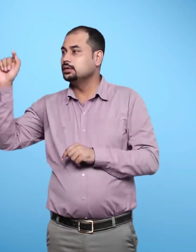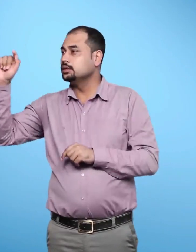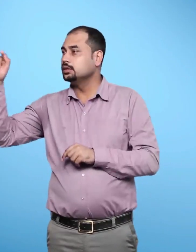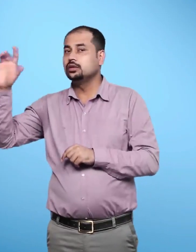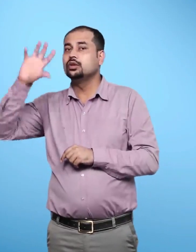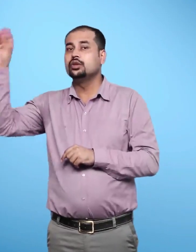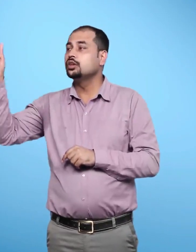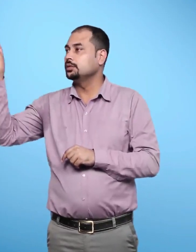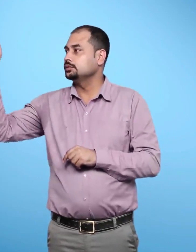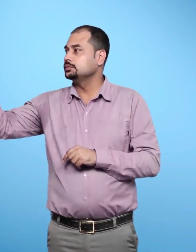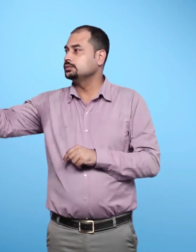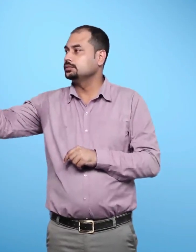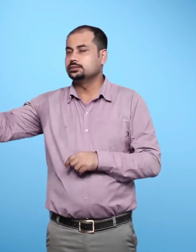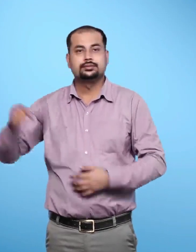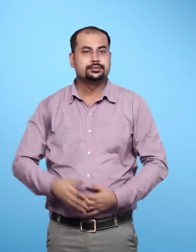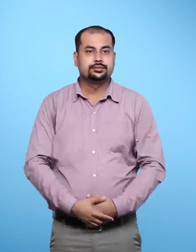is equal to Rs dash.